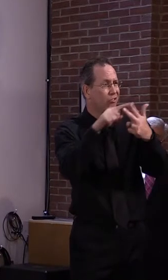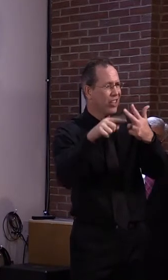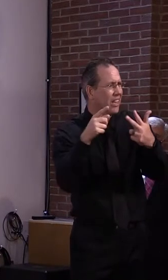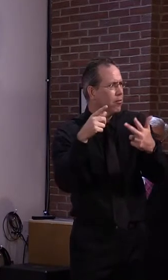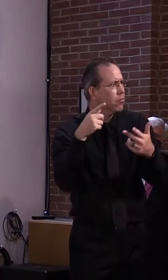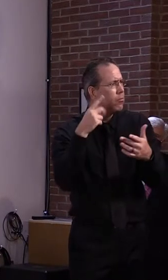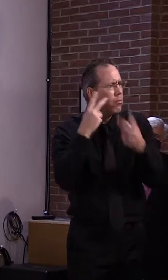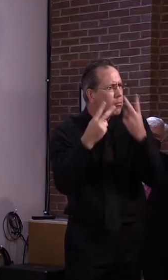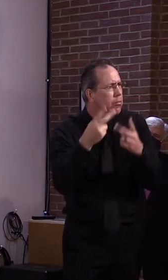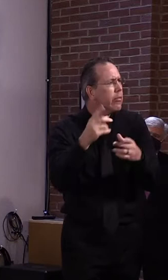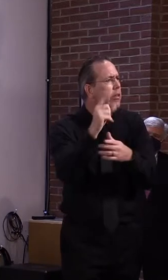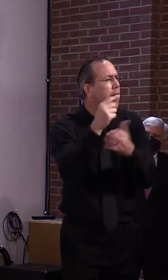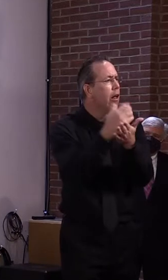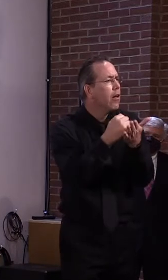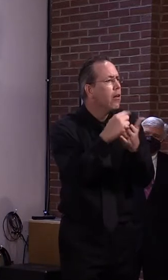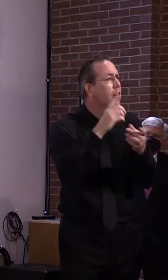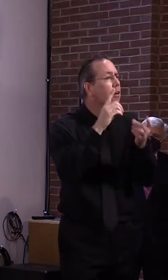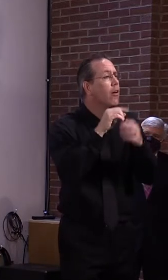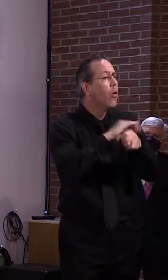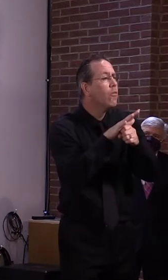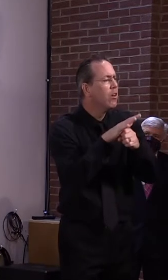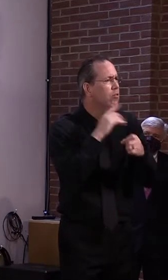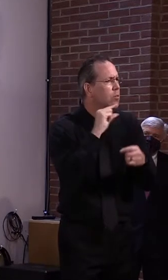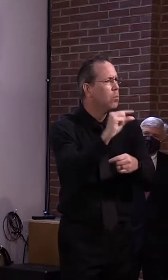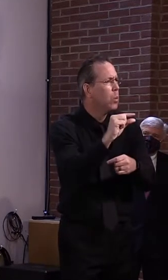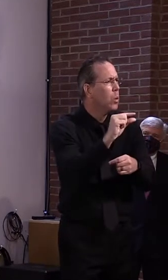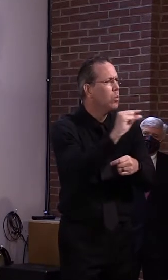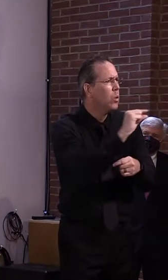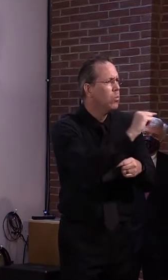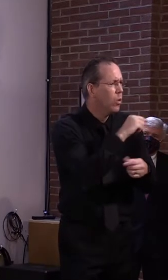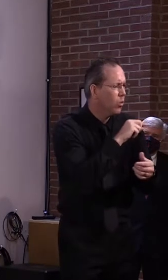is trying to make the case that there is a